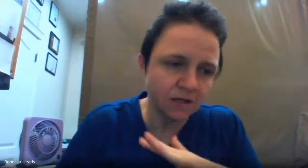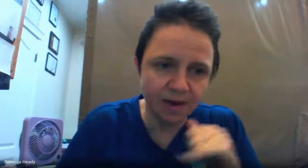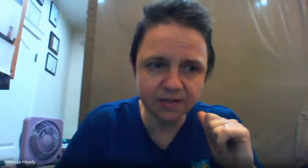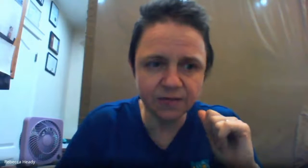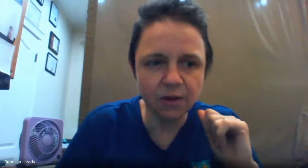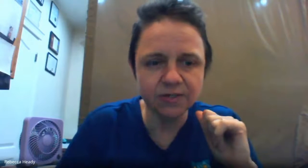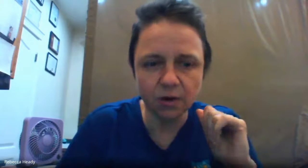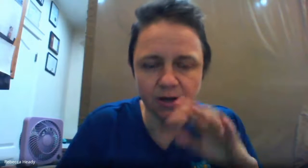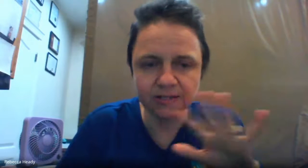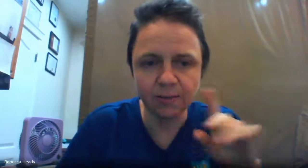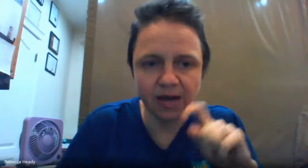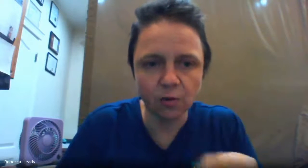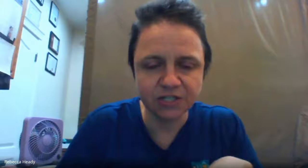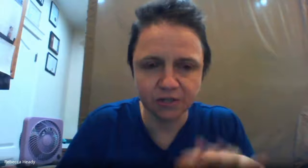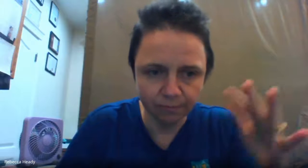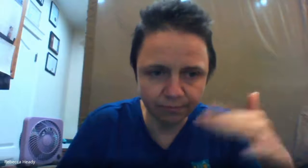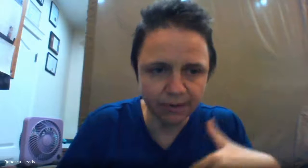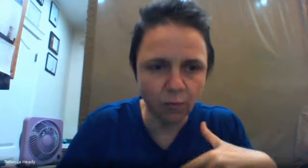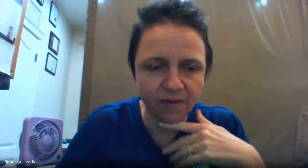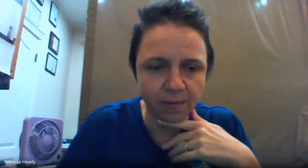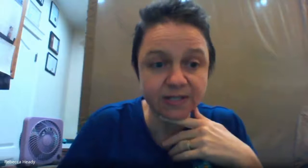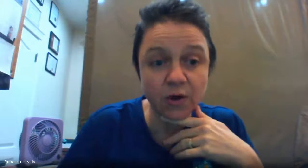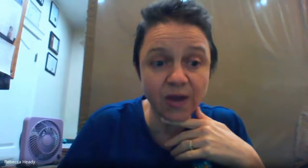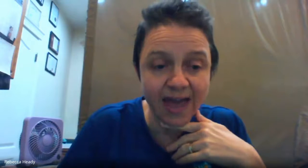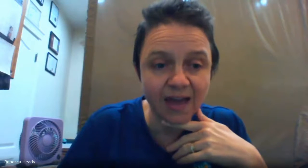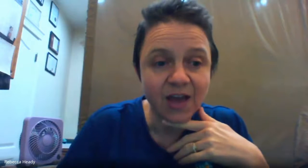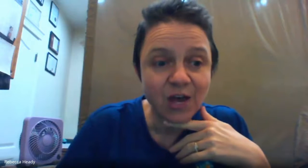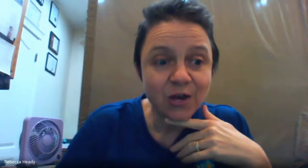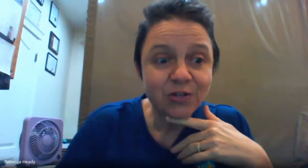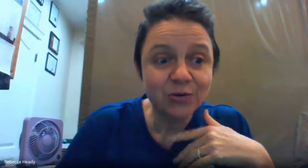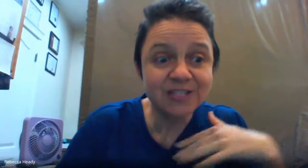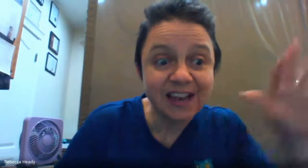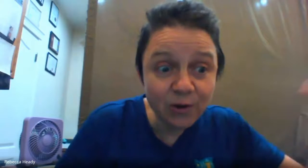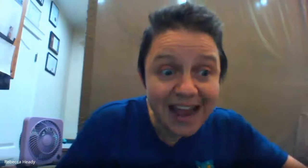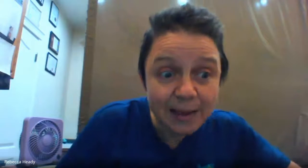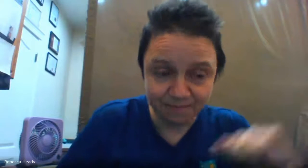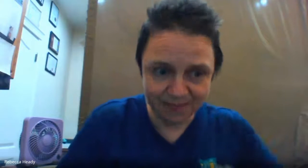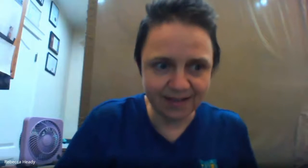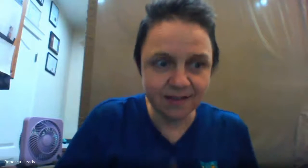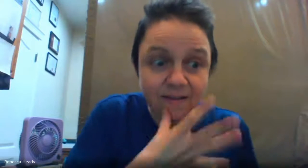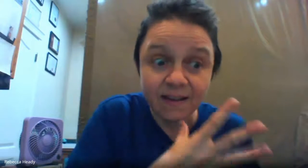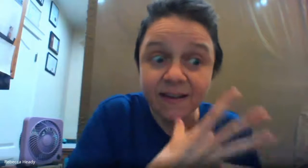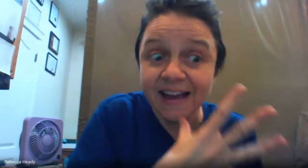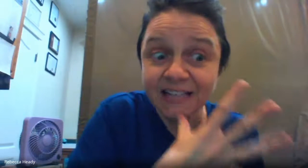is it, because somebody had a question in the one thing below, is it okay to say their name until they look at